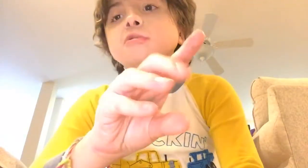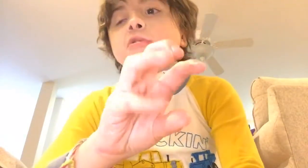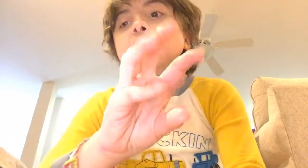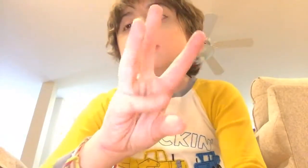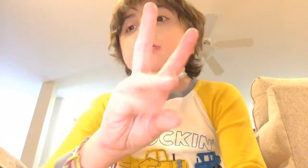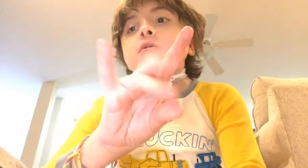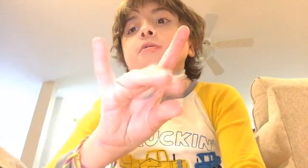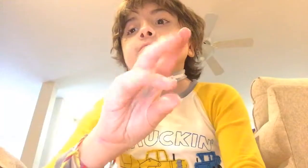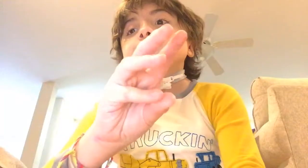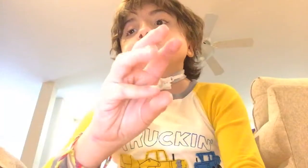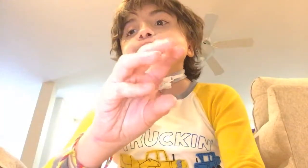um,